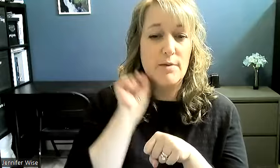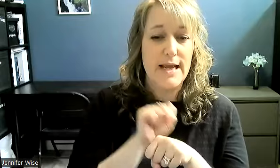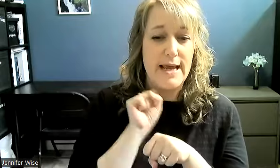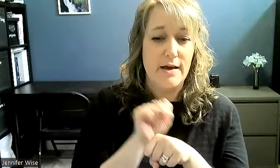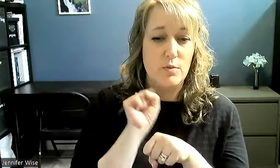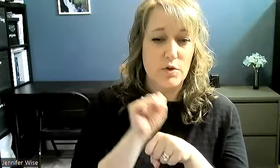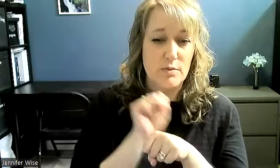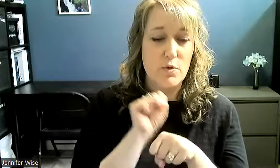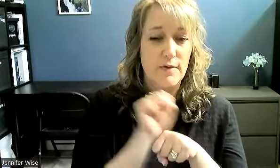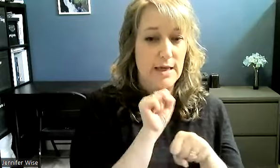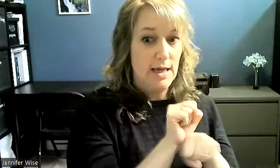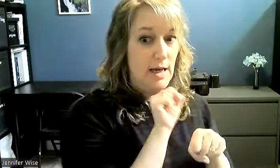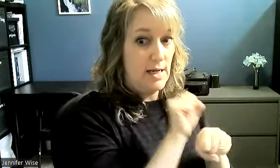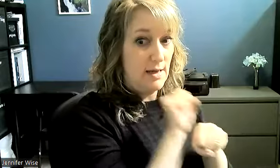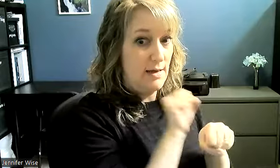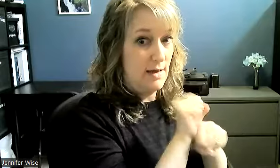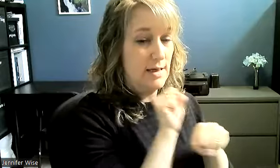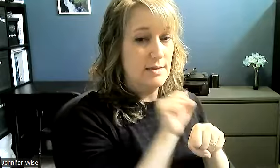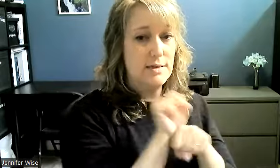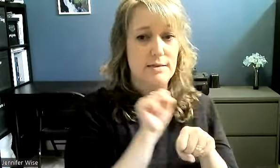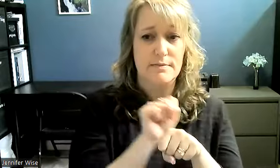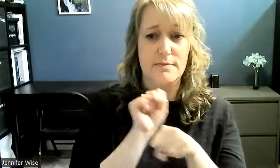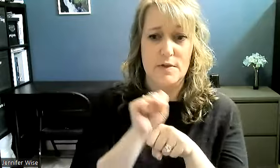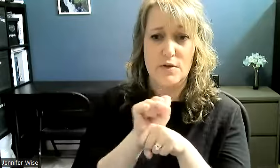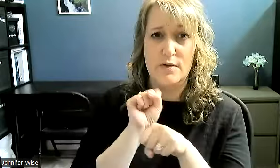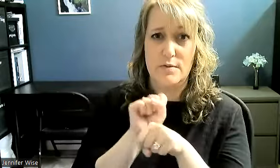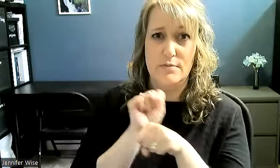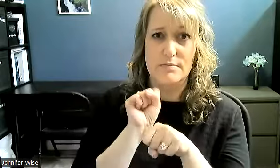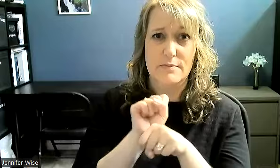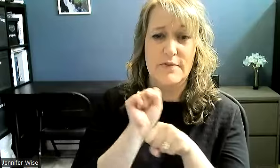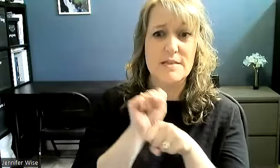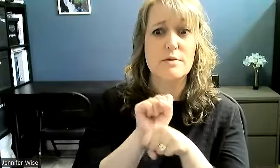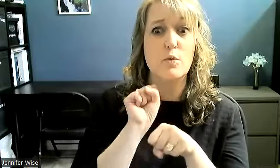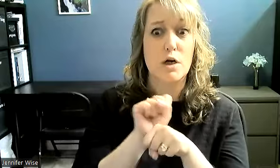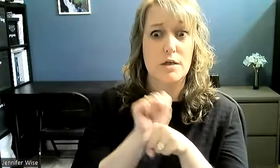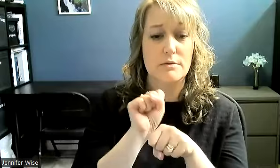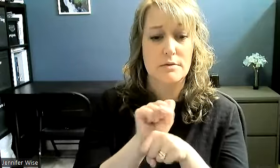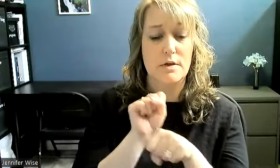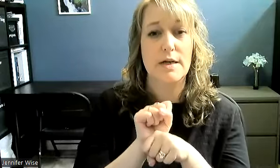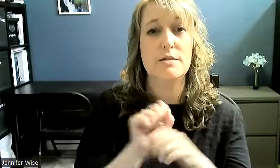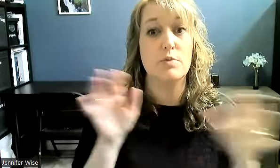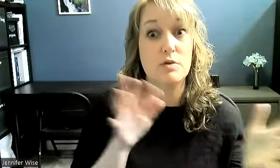dominant hand will do the moving, hitting against your other fist, work. All right, so put those 2